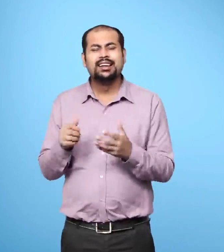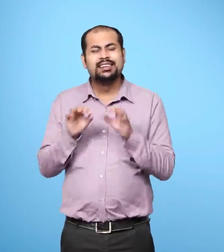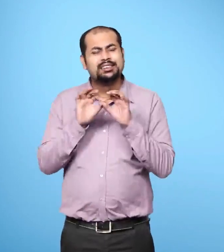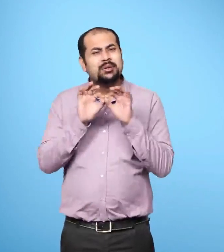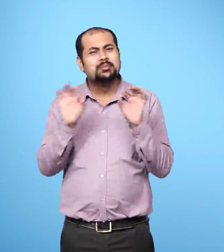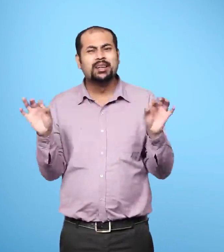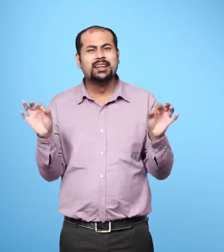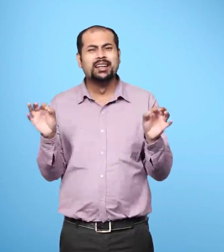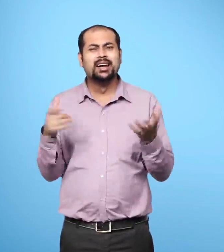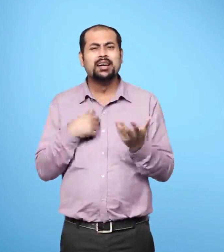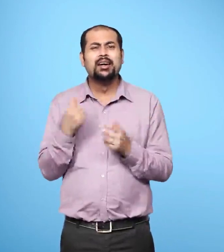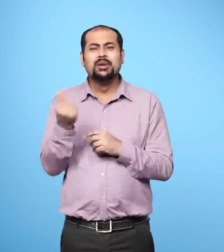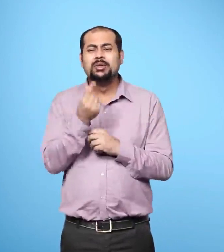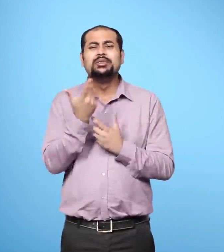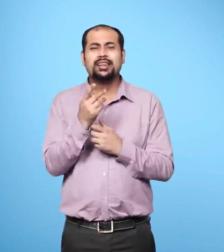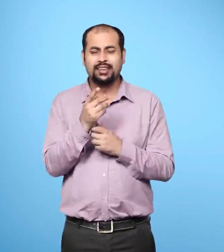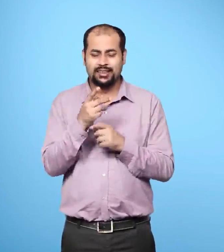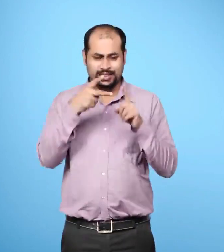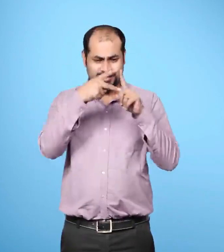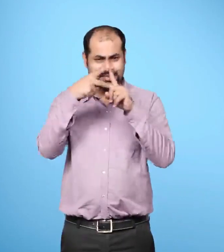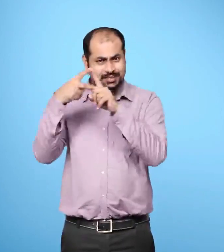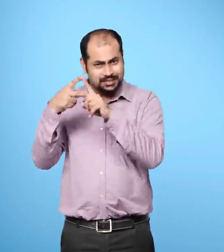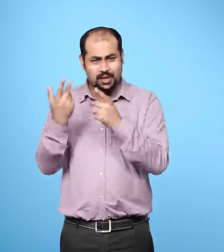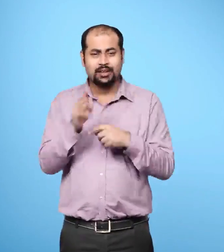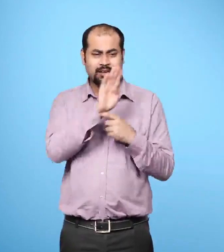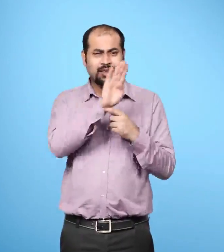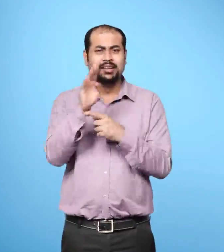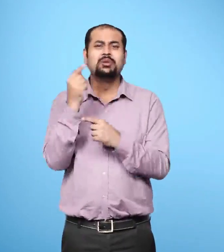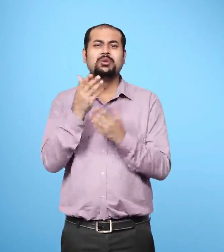"Simple. I used these cards."